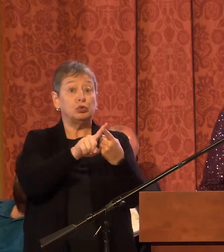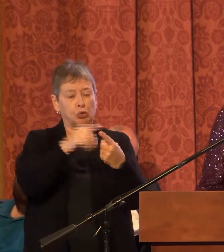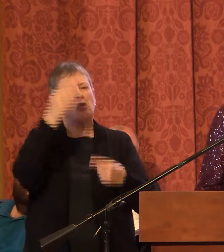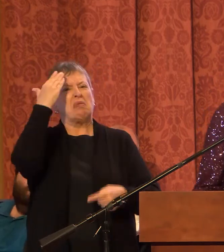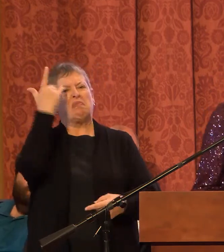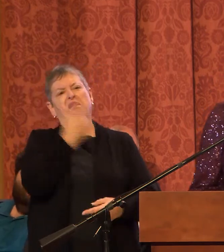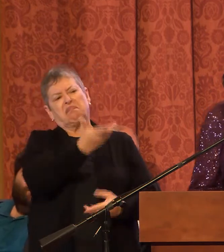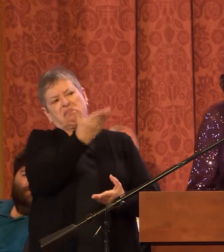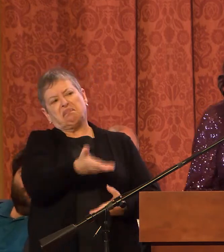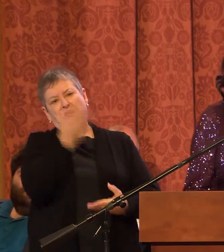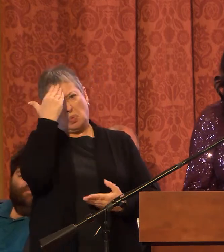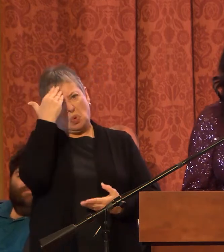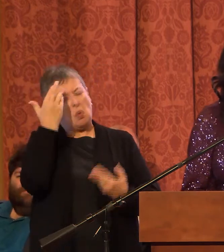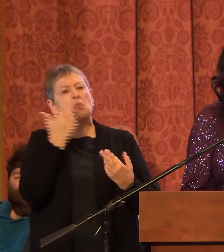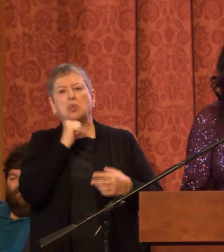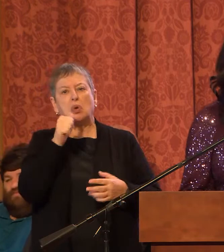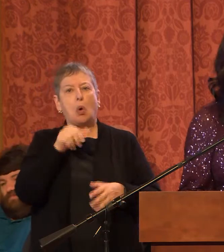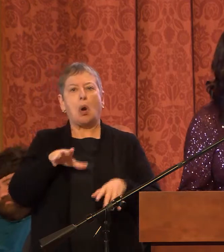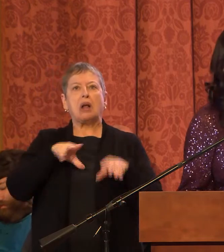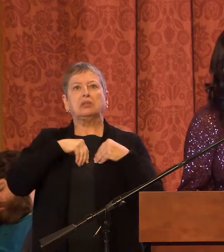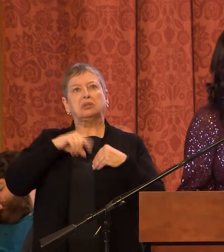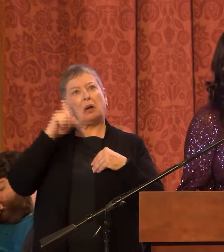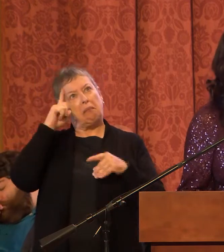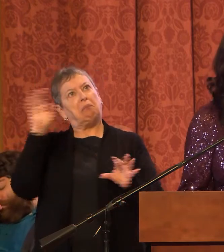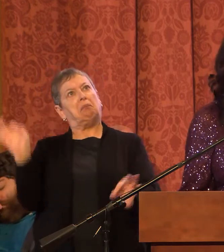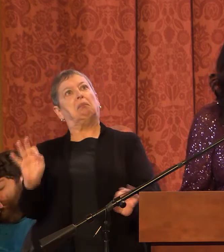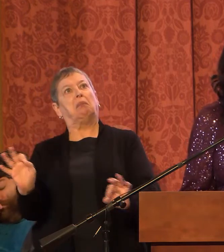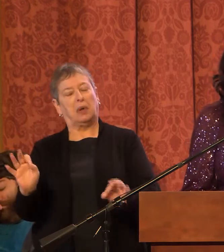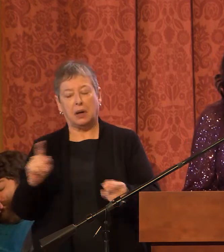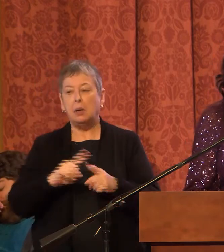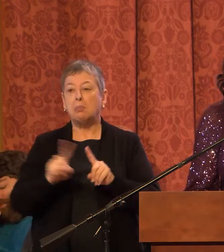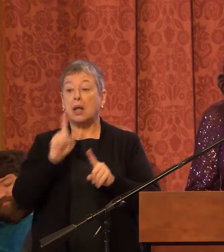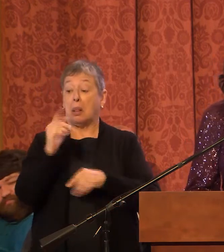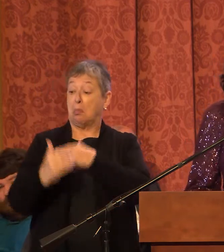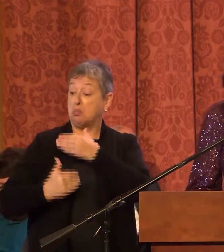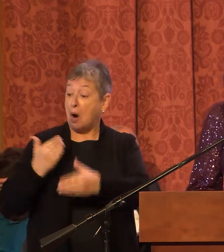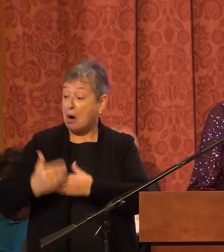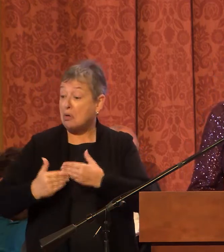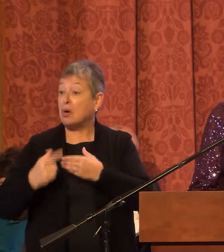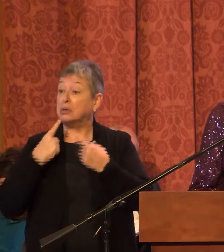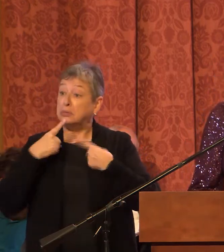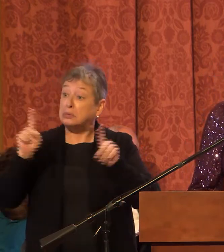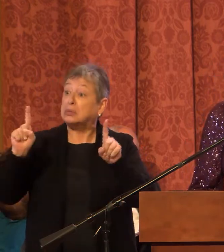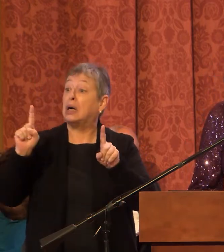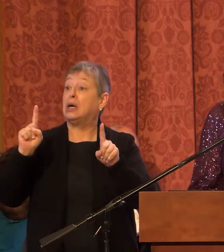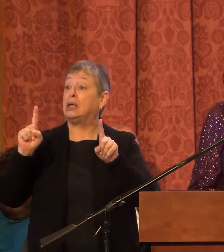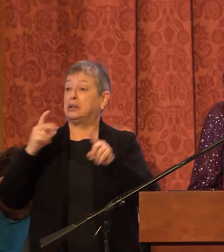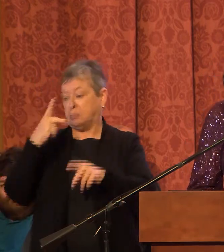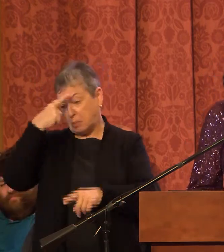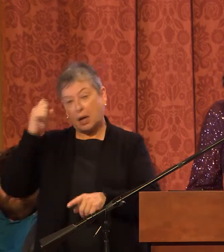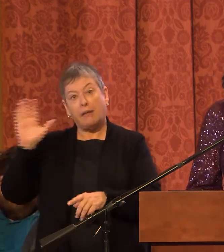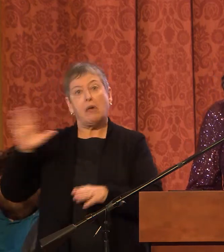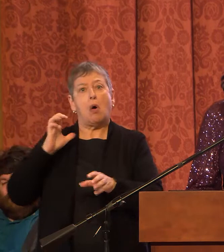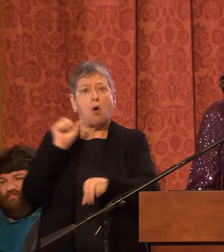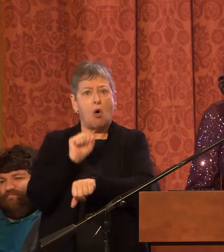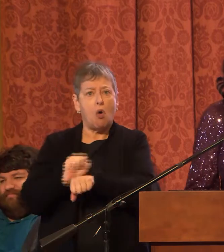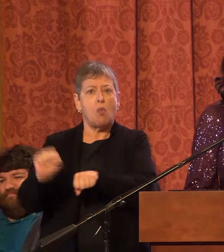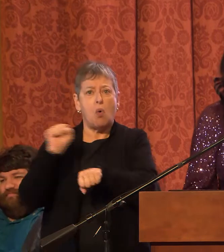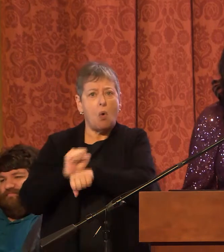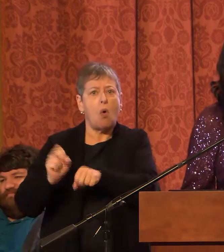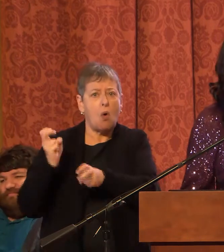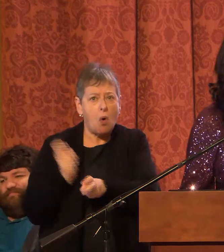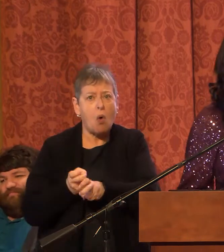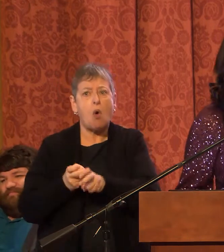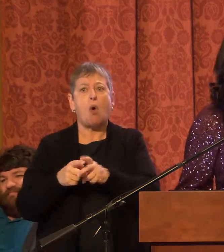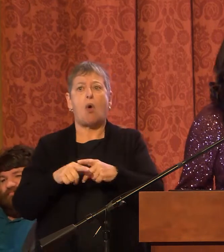granted. The progress we've made has been because of the hard work of disability advocates who choose not